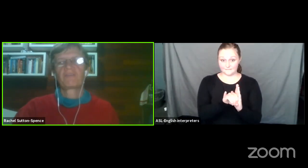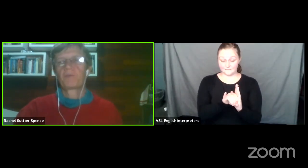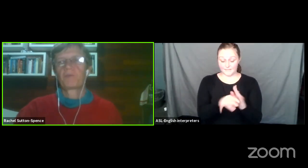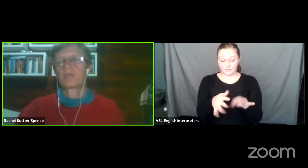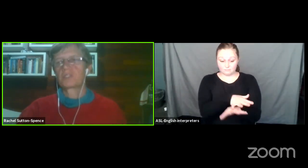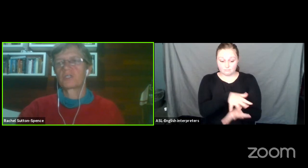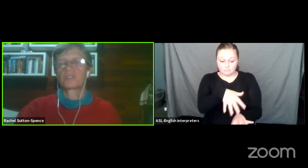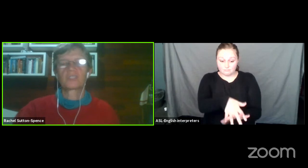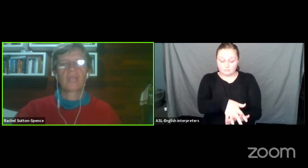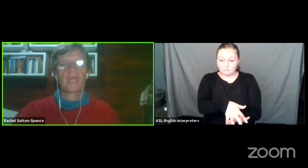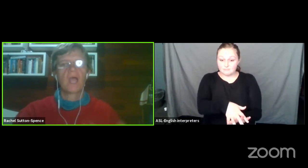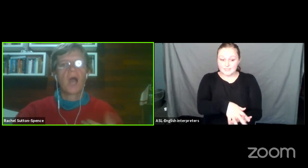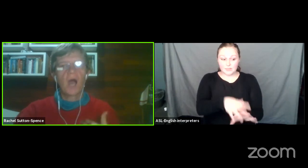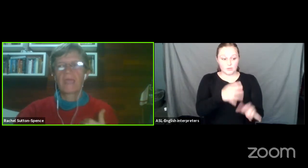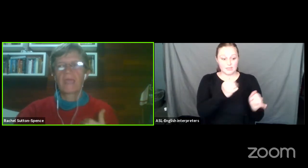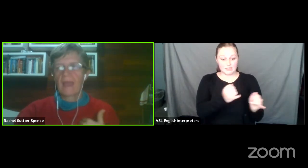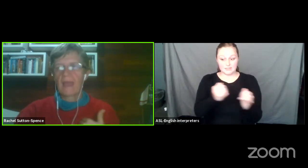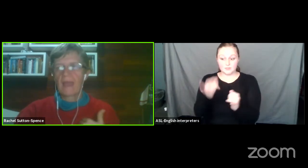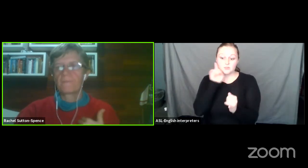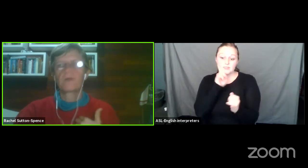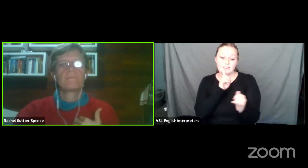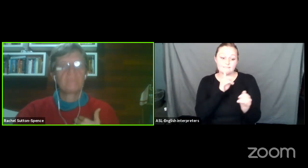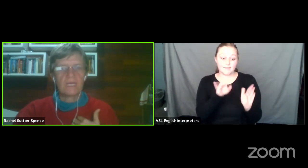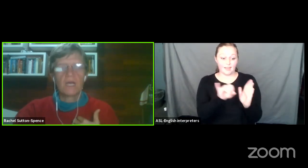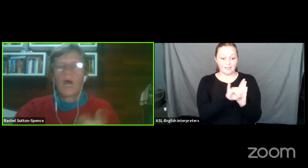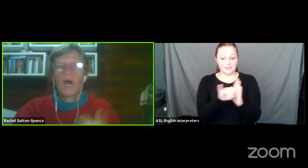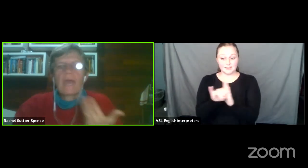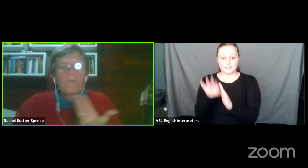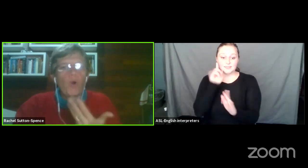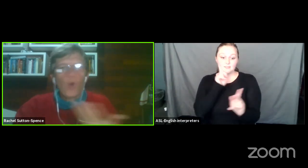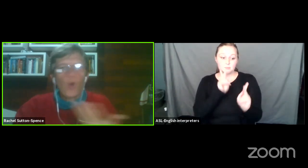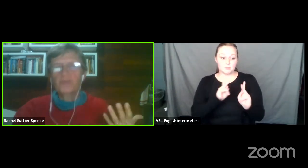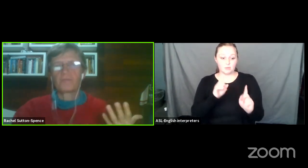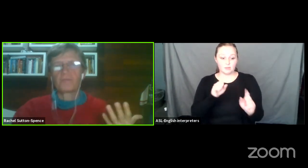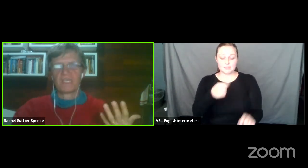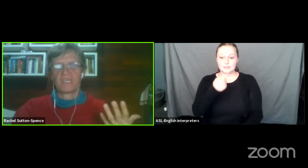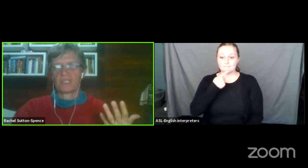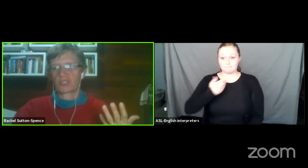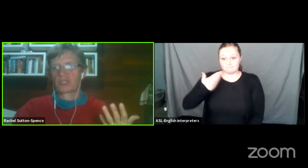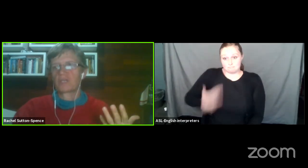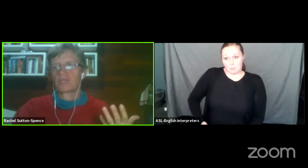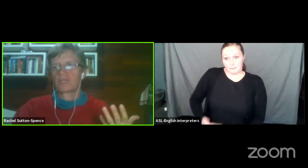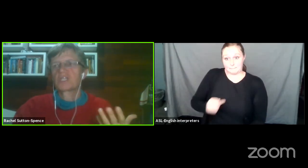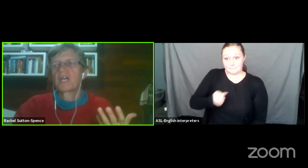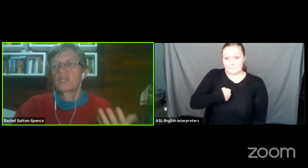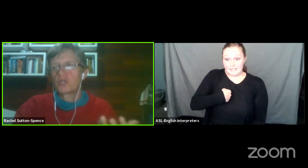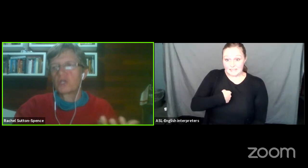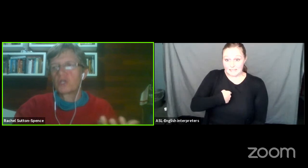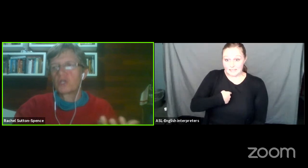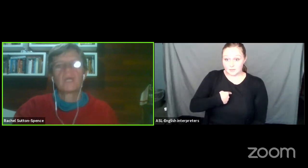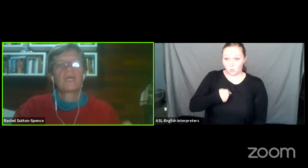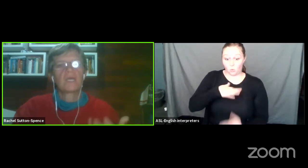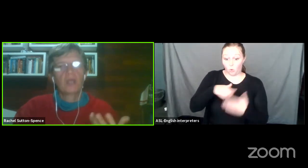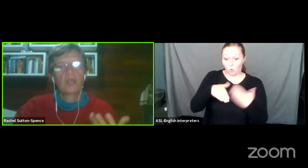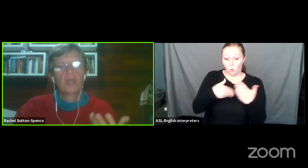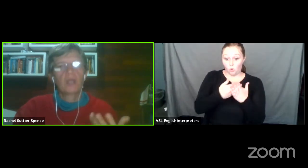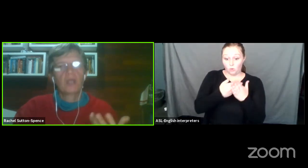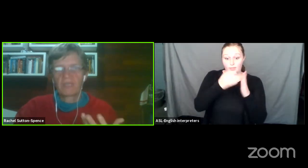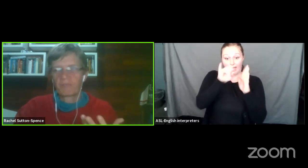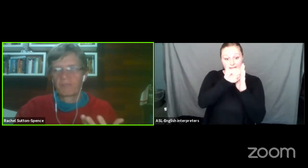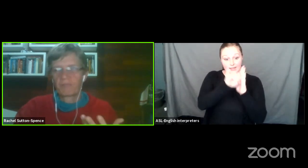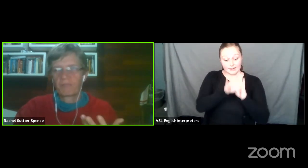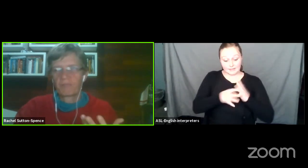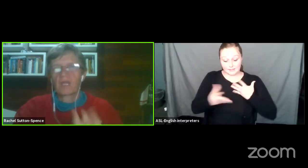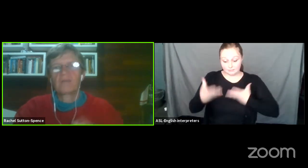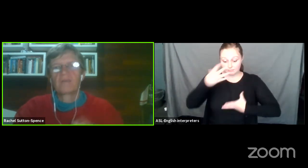that a deaf person can say, I am me. I am all the me's that I could be, including a